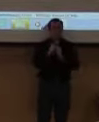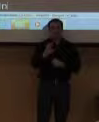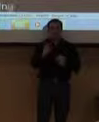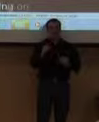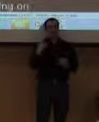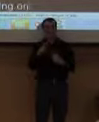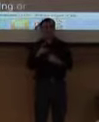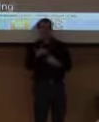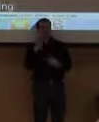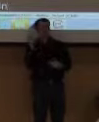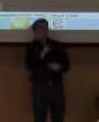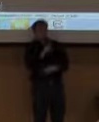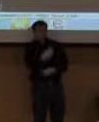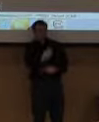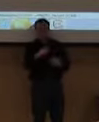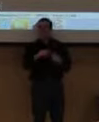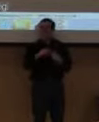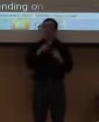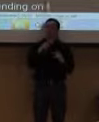be viewed or edited together.